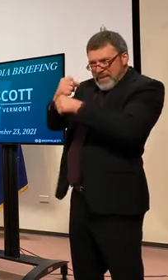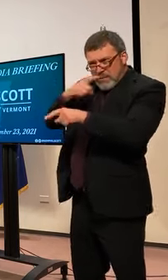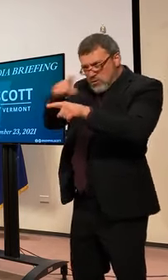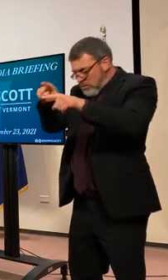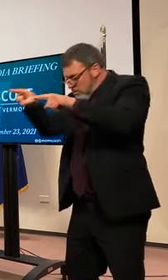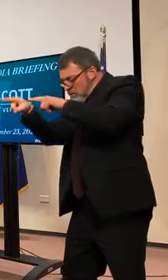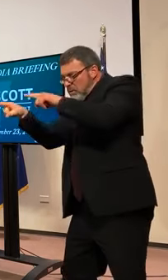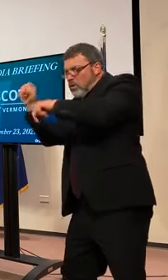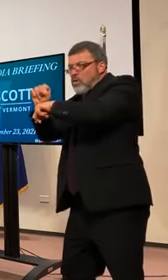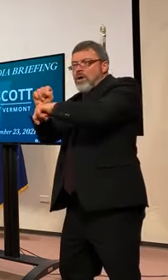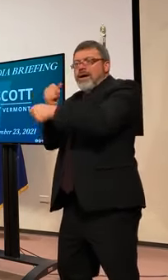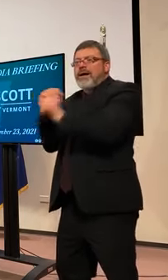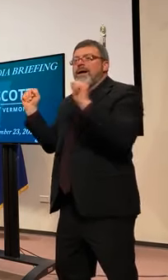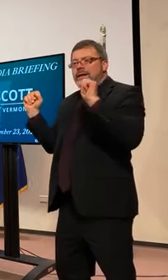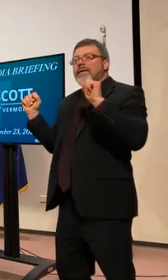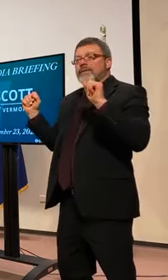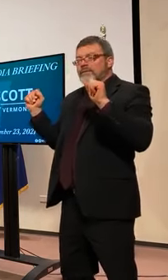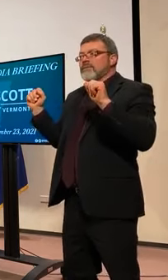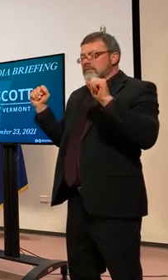the public.